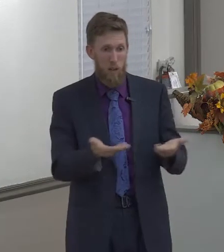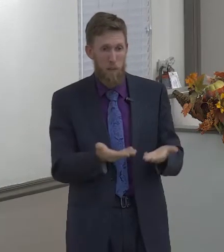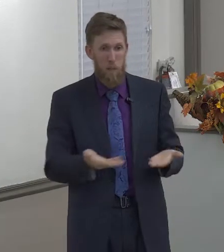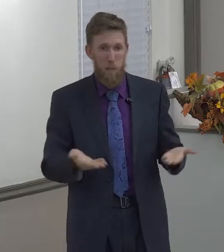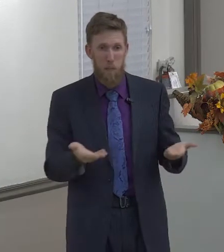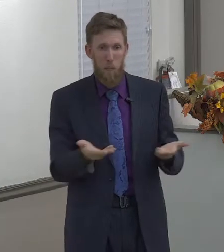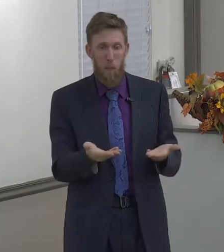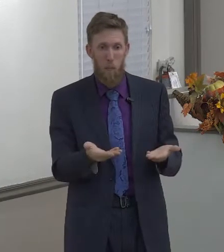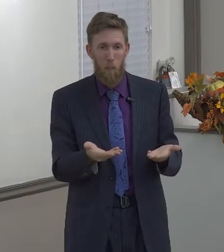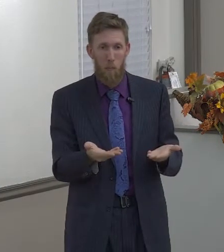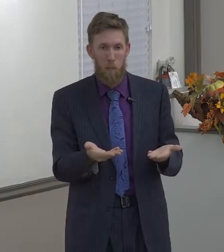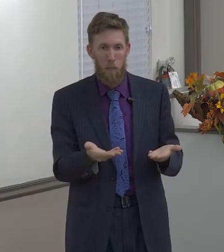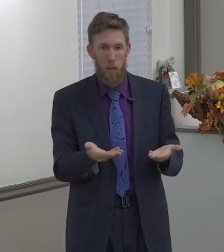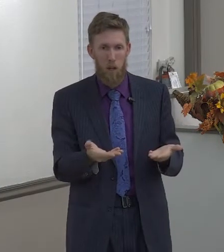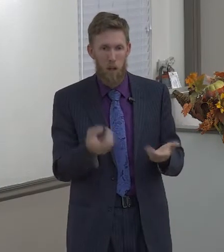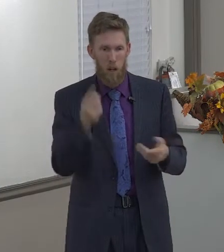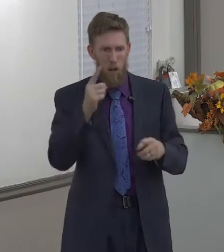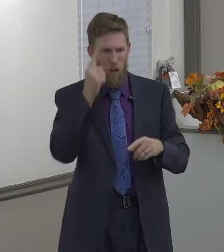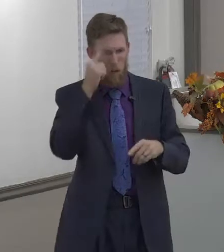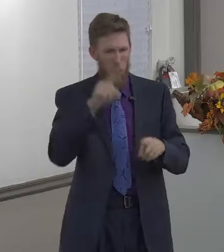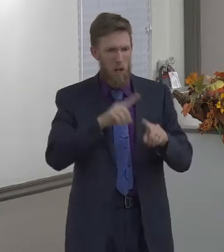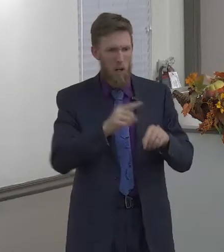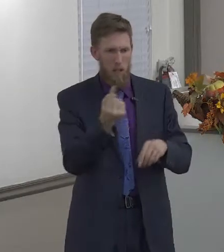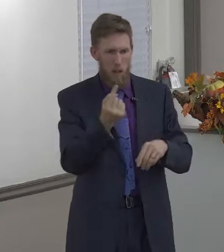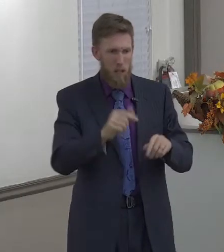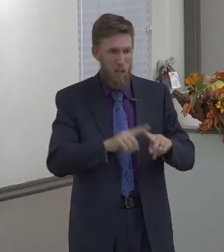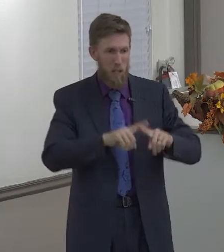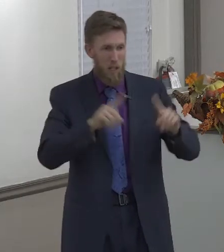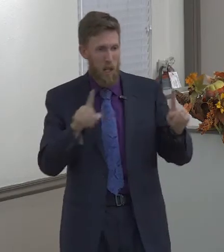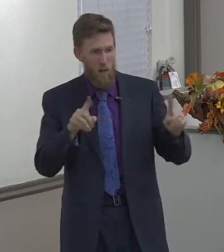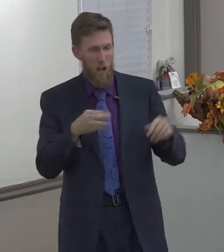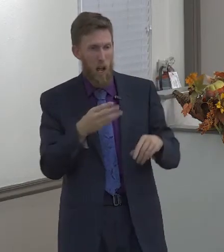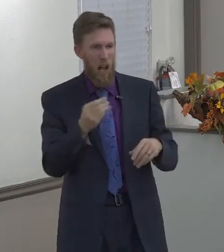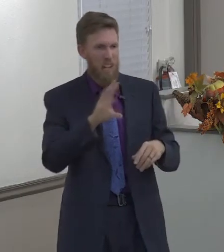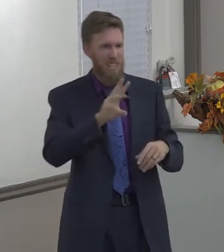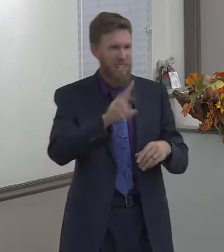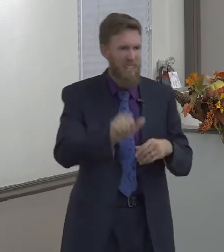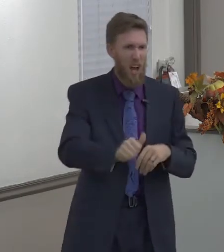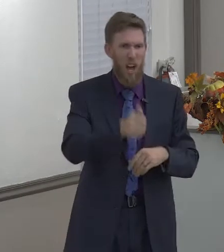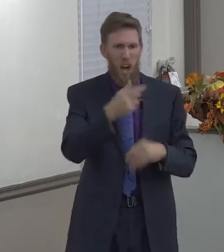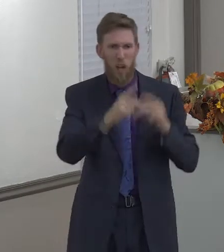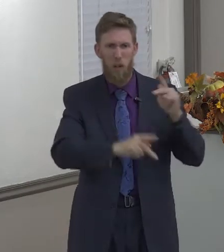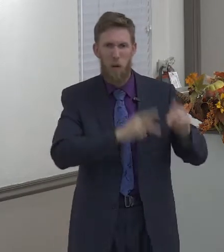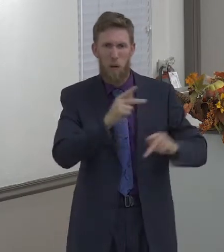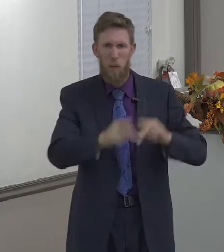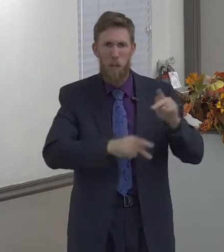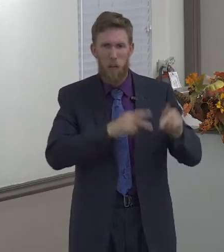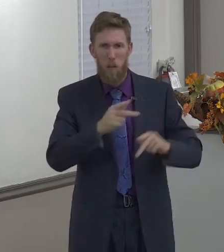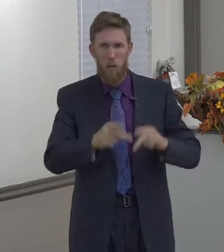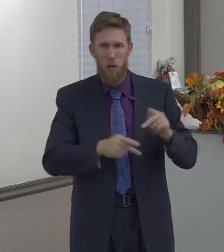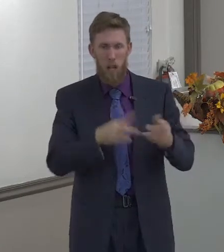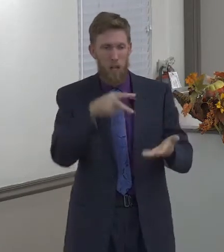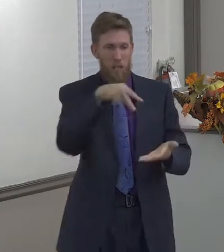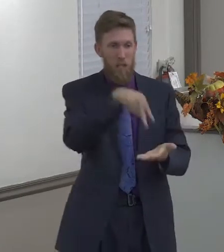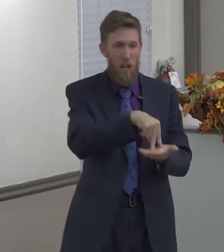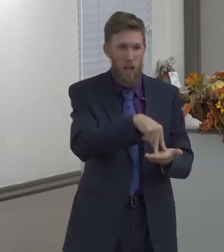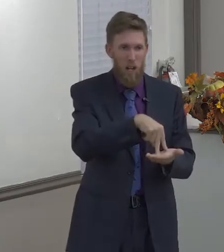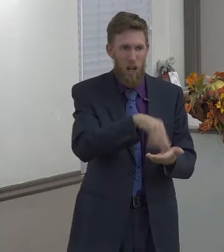out there all trying to do their job, and one of the guys was the painter. And I looked at the painter and I